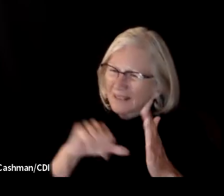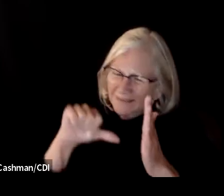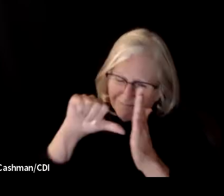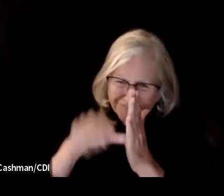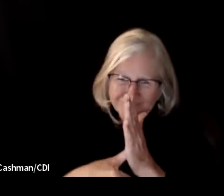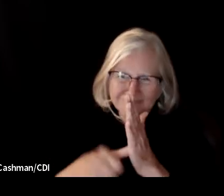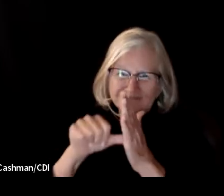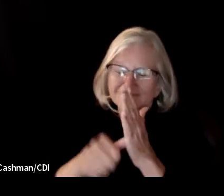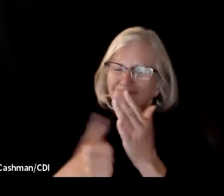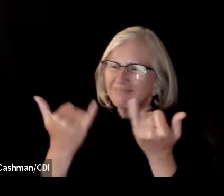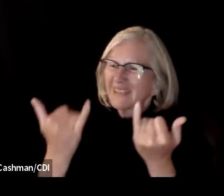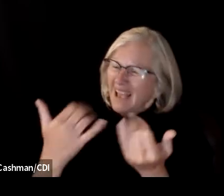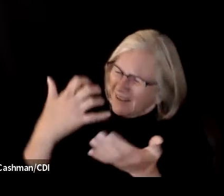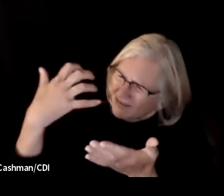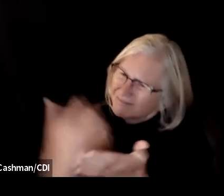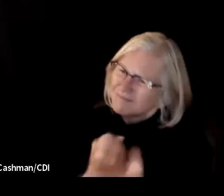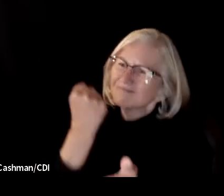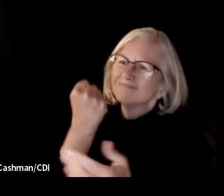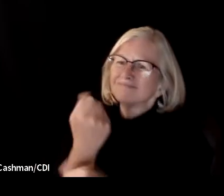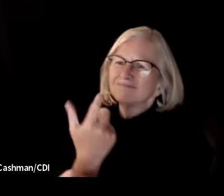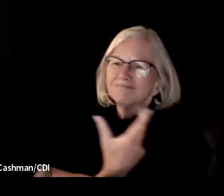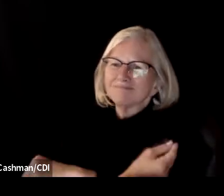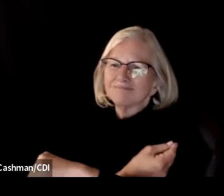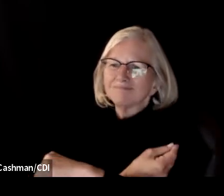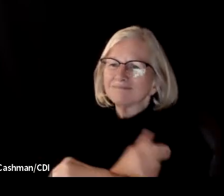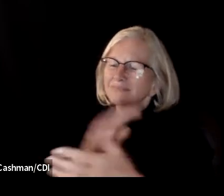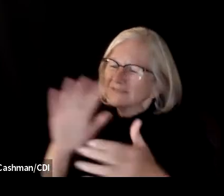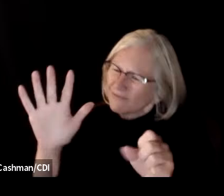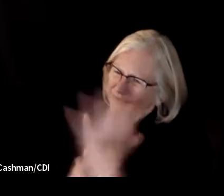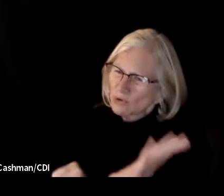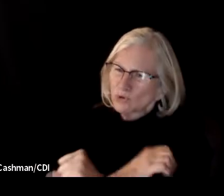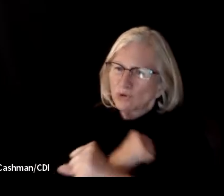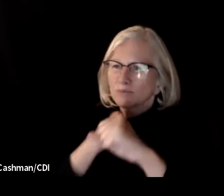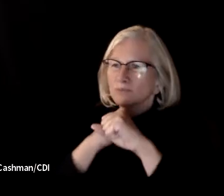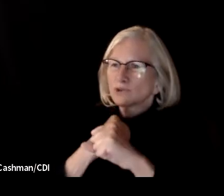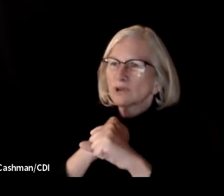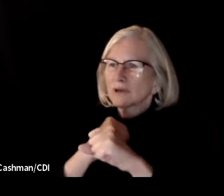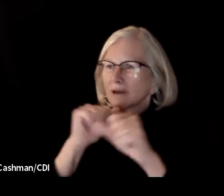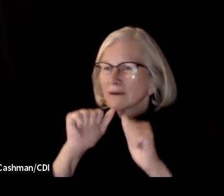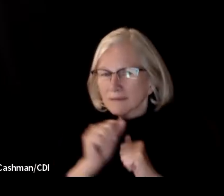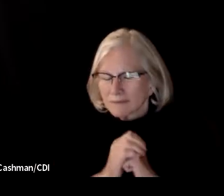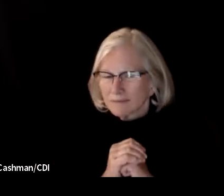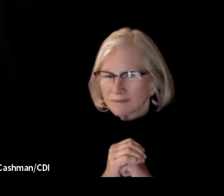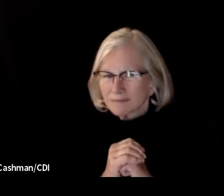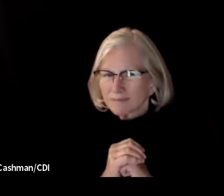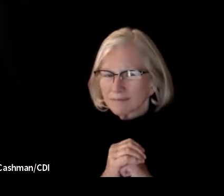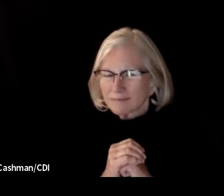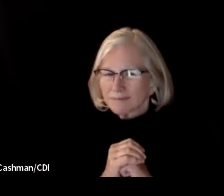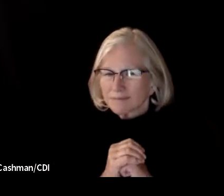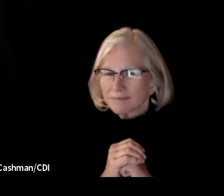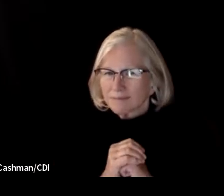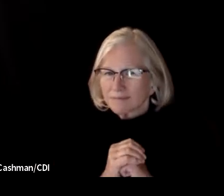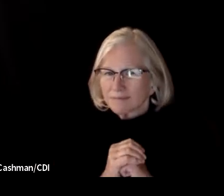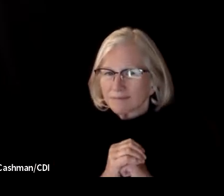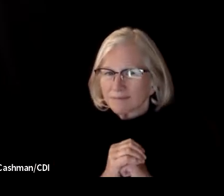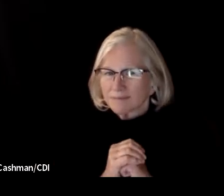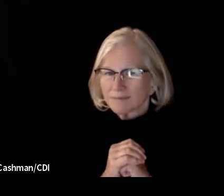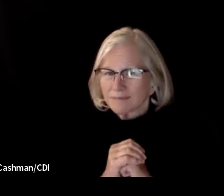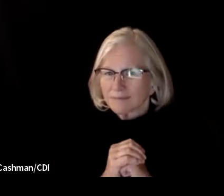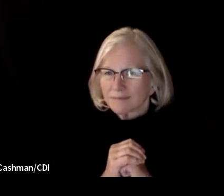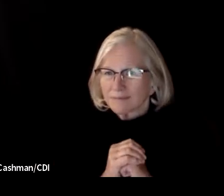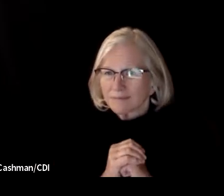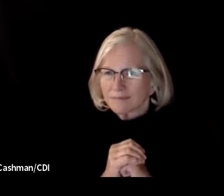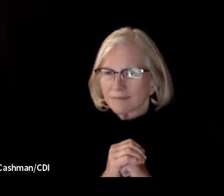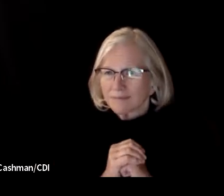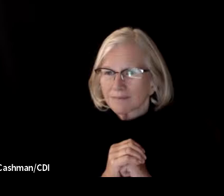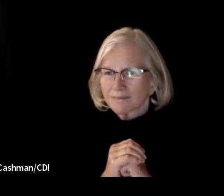in order to have that full protection by the time school starts. But certainly, again, we will continue to make